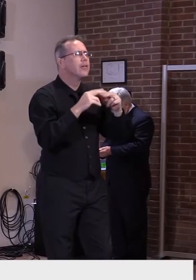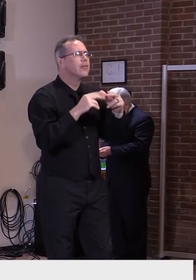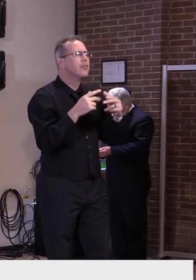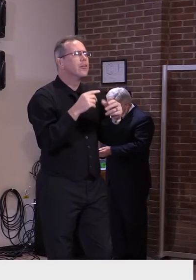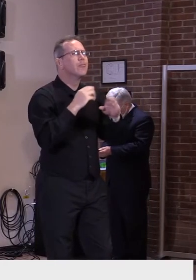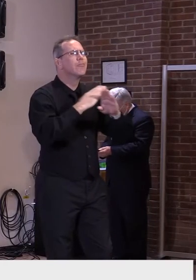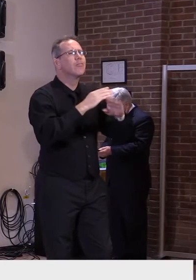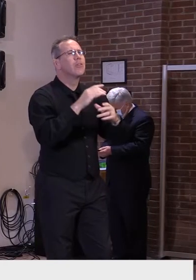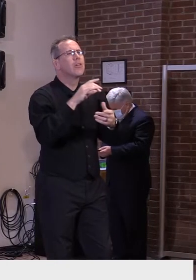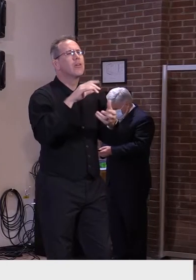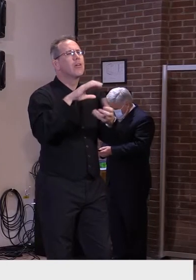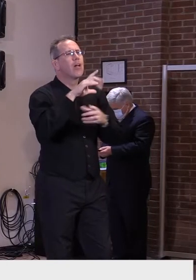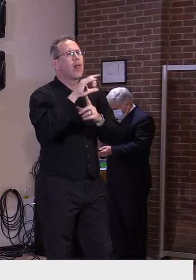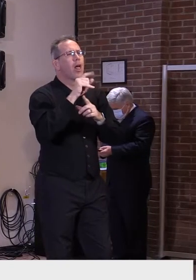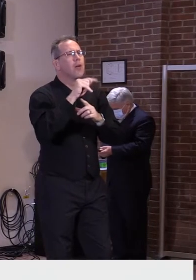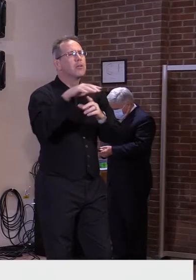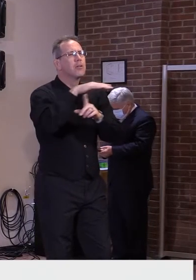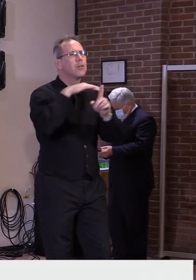Vermont.